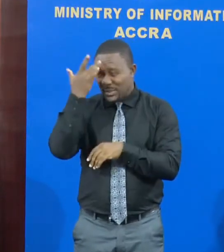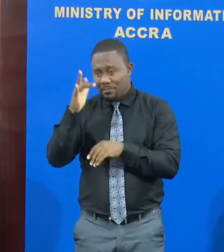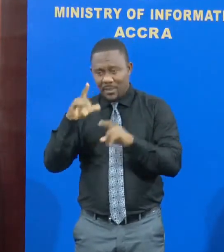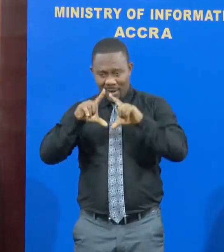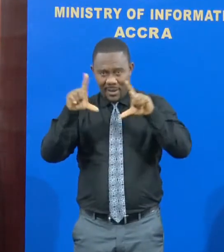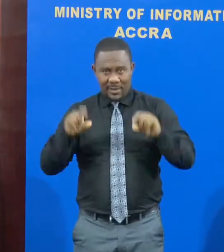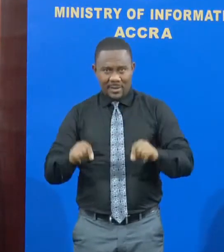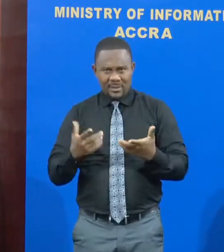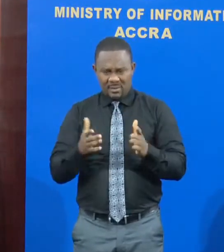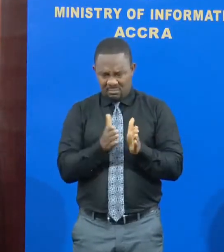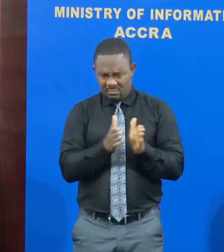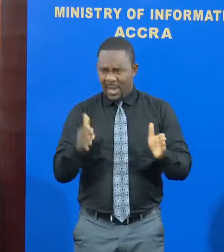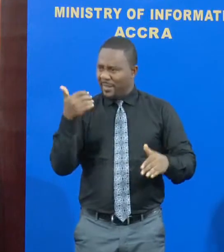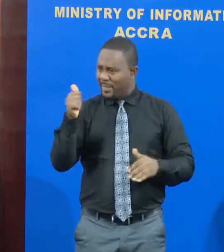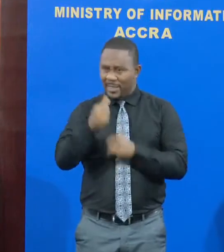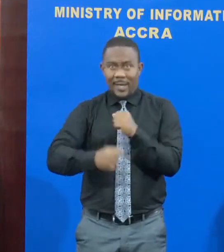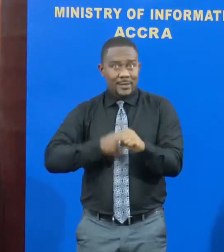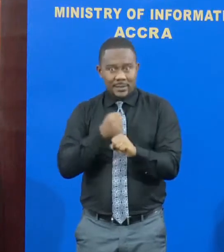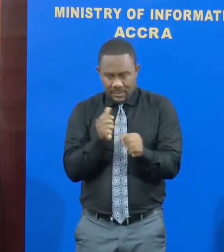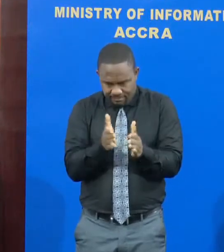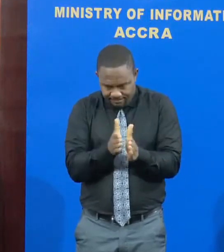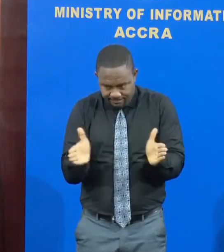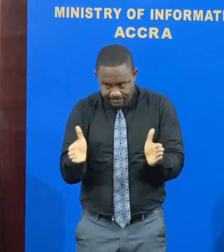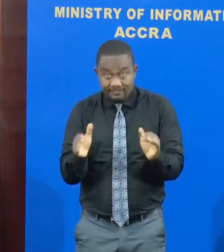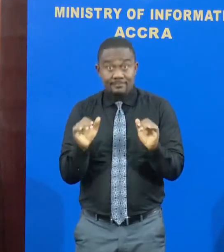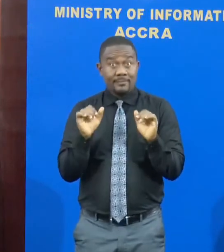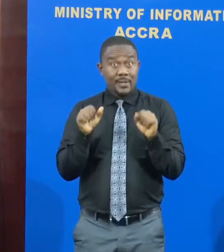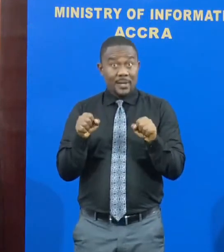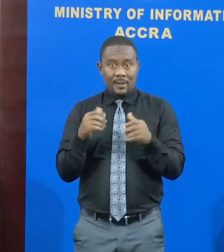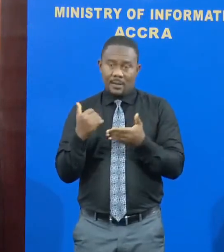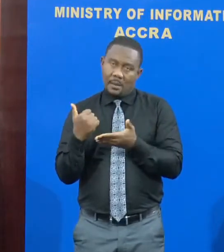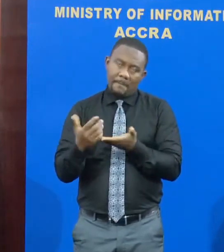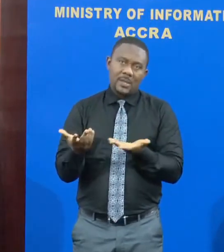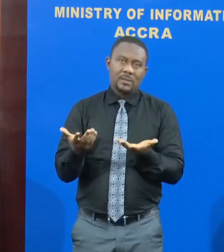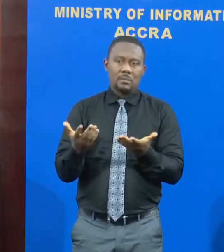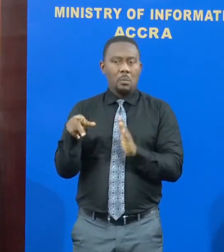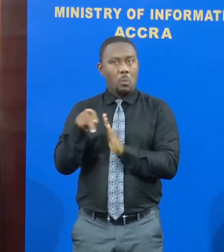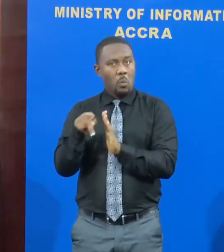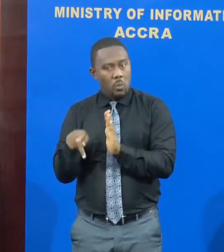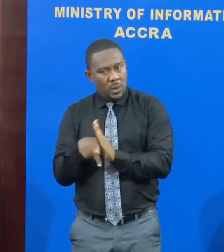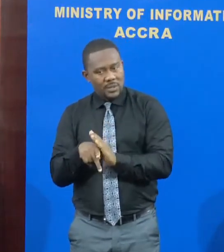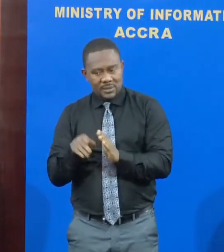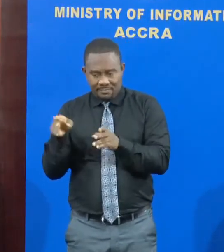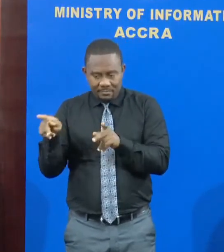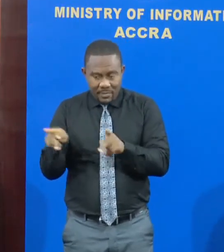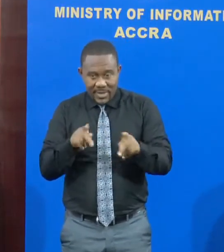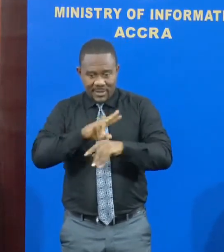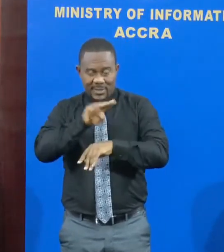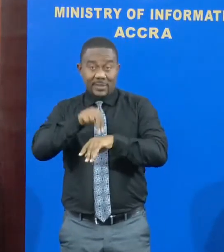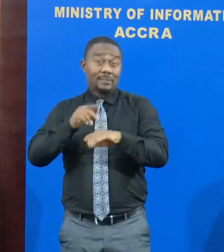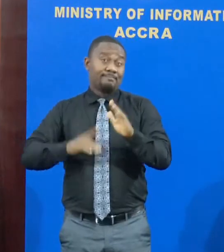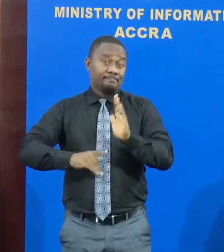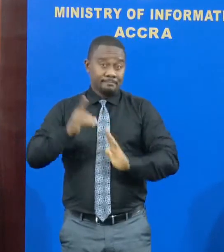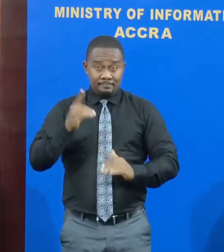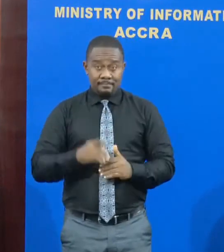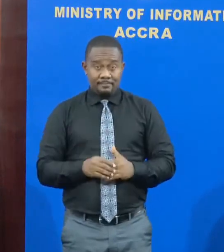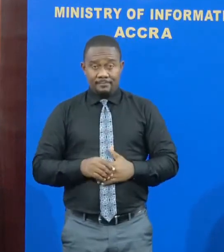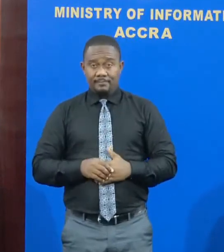with 10-year life cycle to enhance identification, policy planning, and national development,